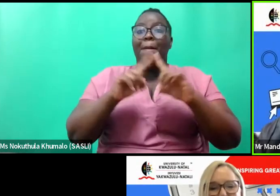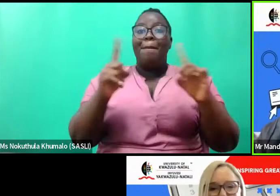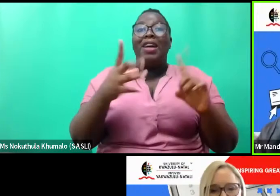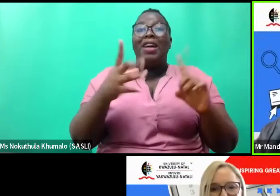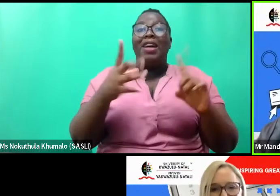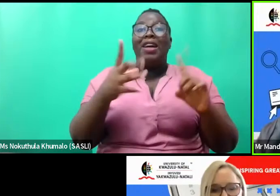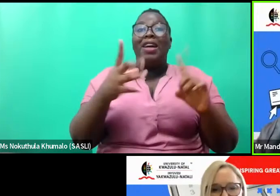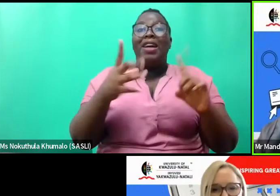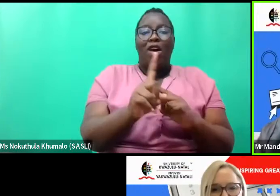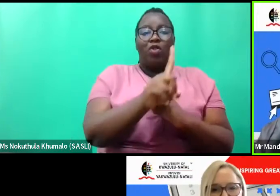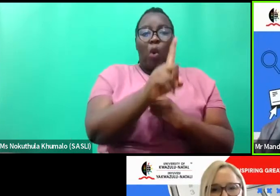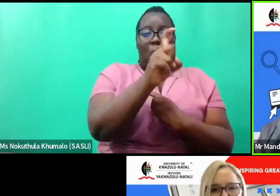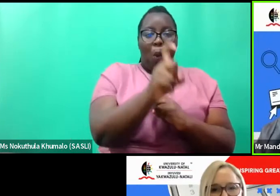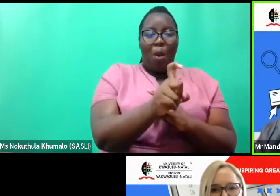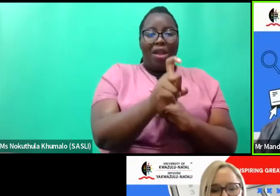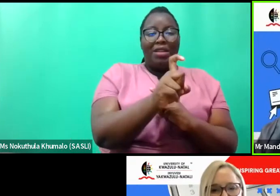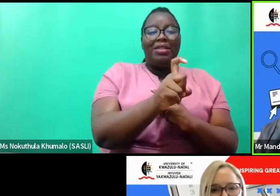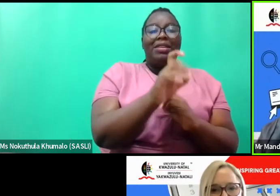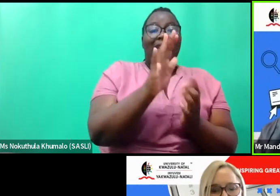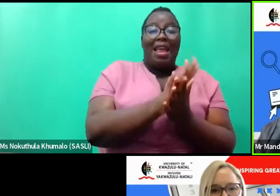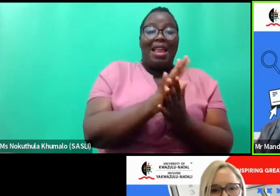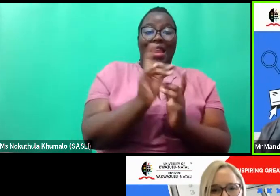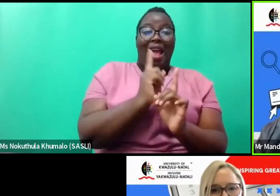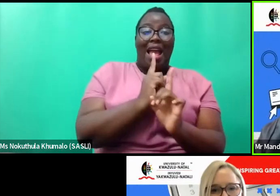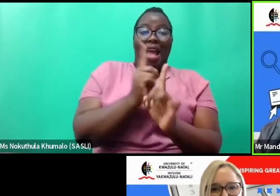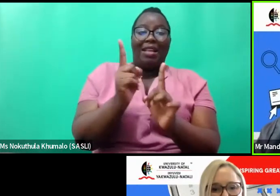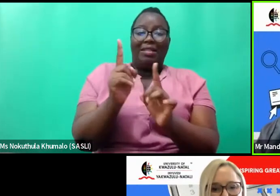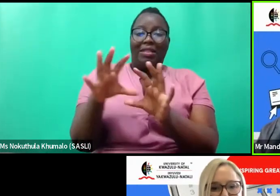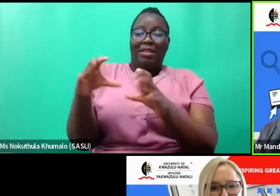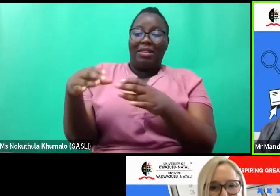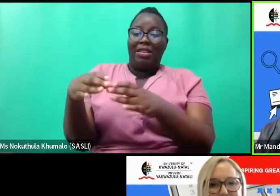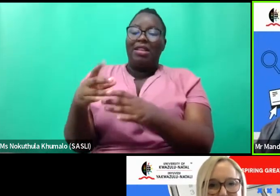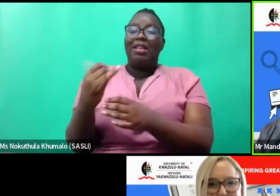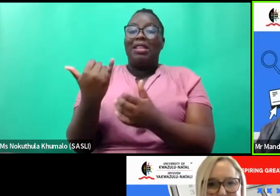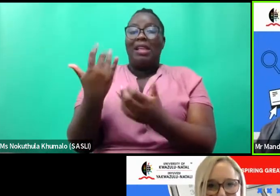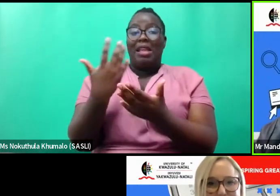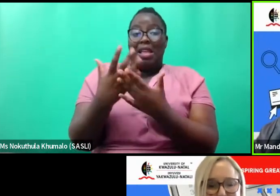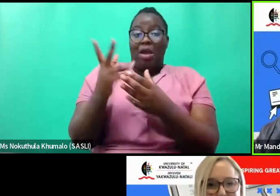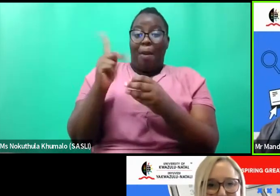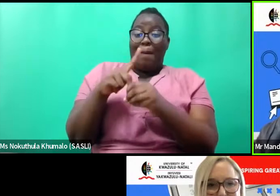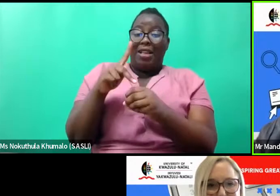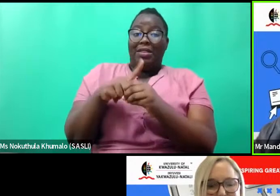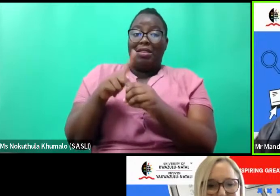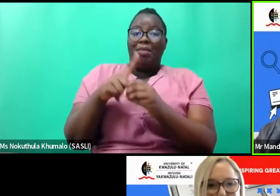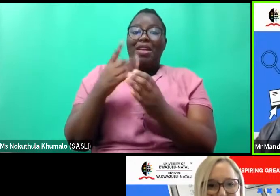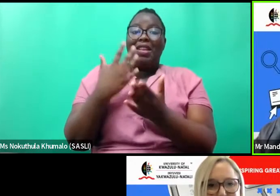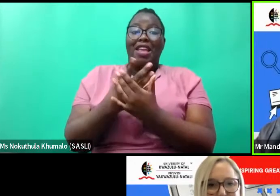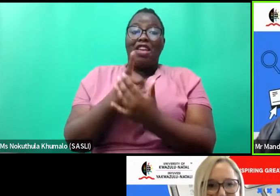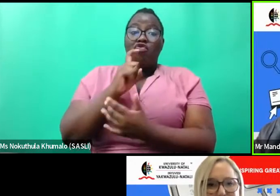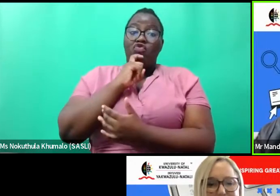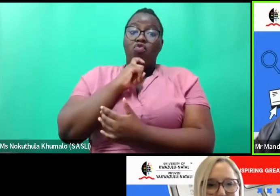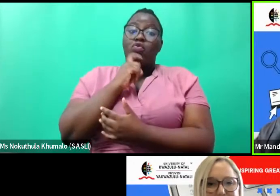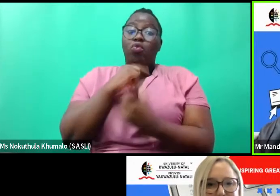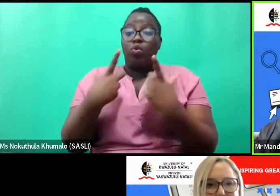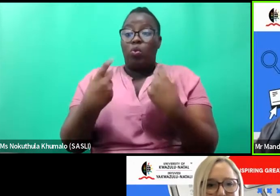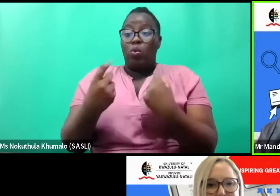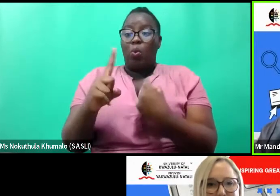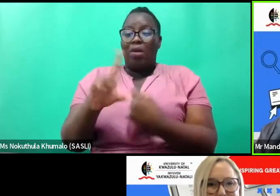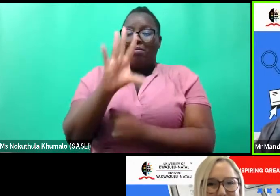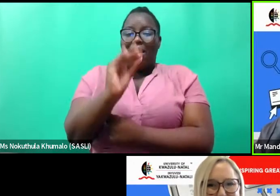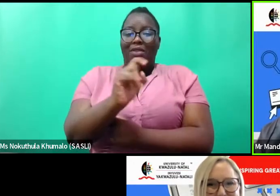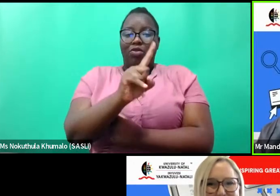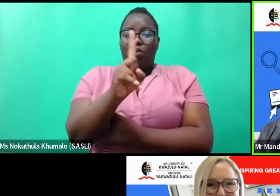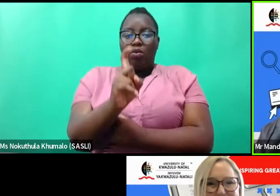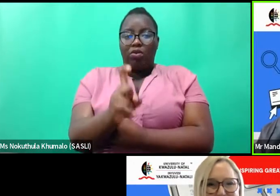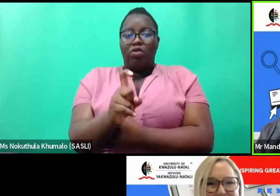section that the participants can utilize to ask questions, and